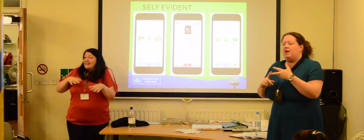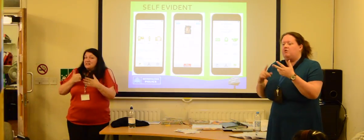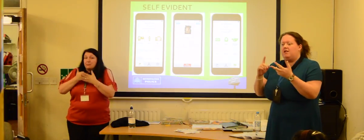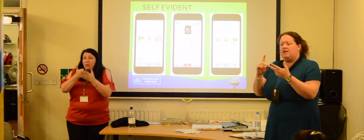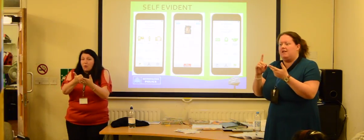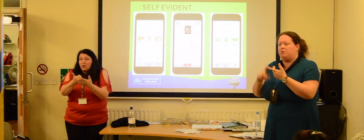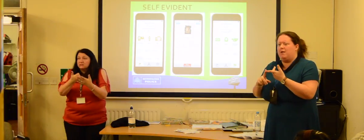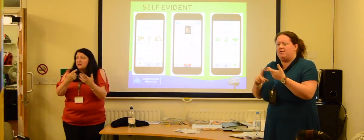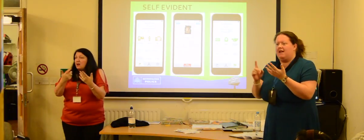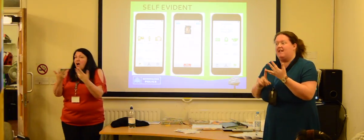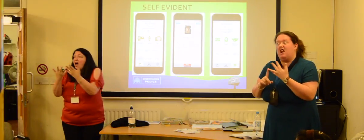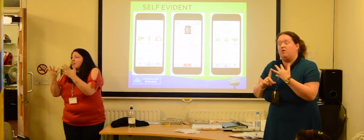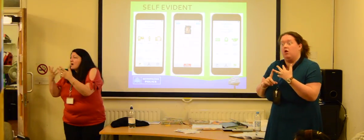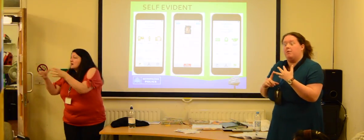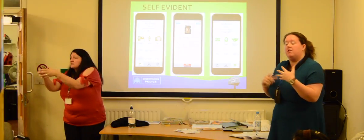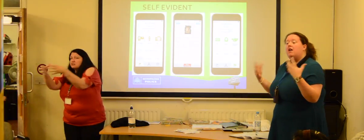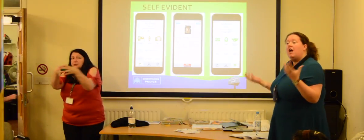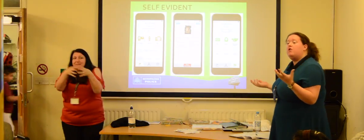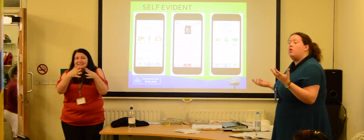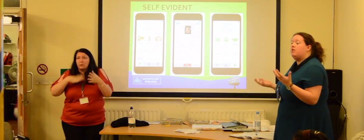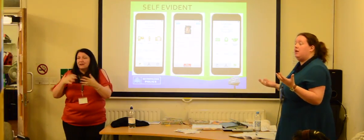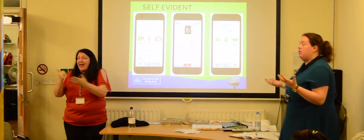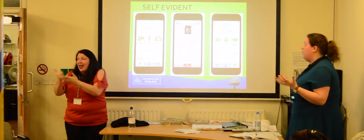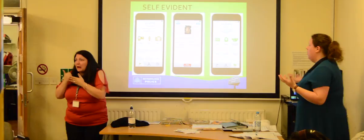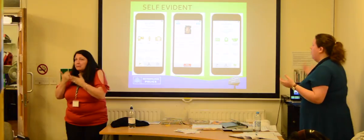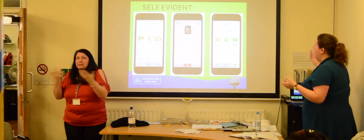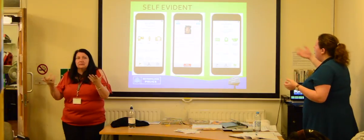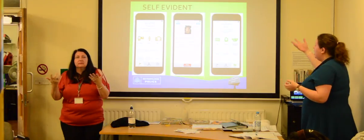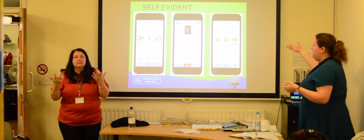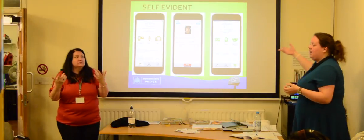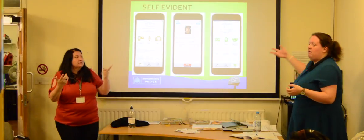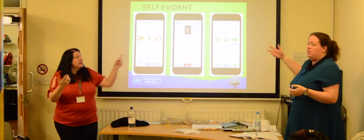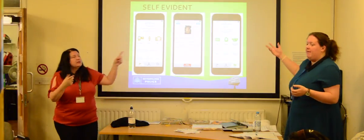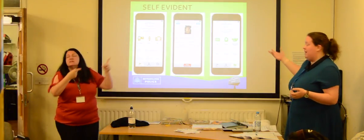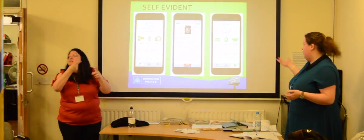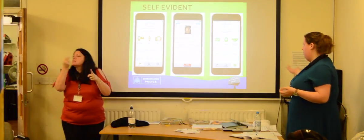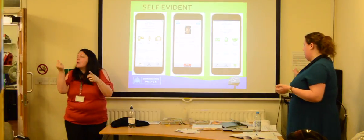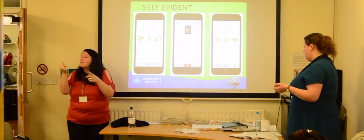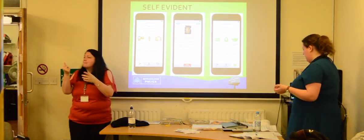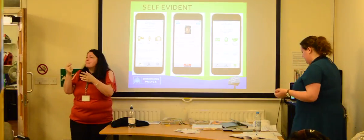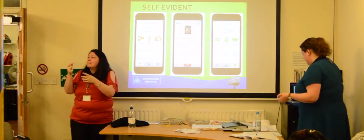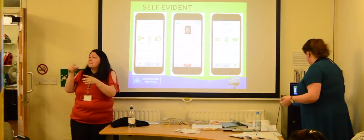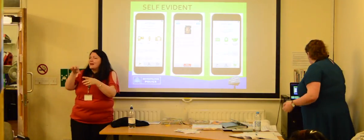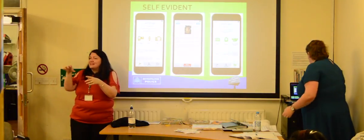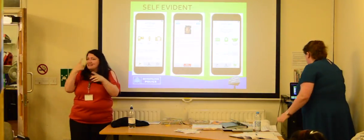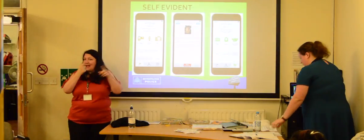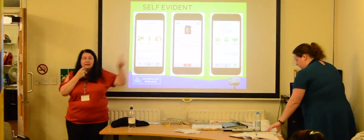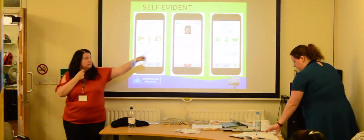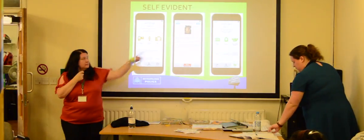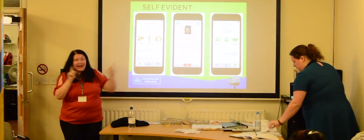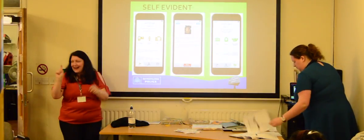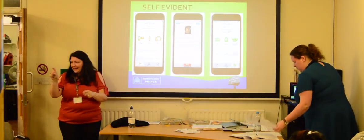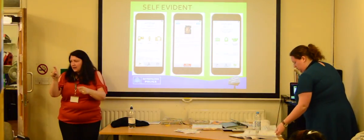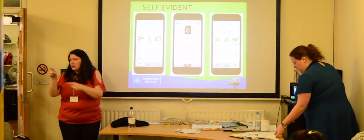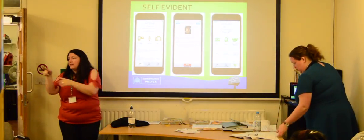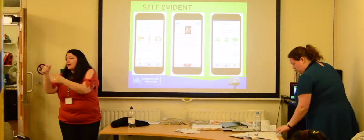their email addresses, their websites, their telephone numbers, if you want to speak to someone or communicate with them about any problems.